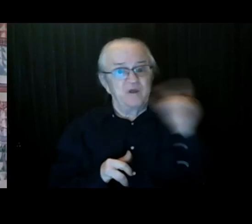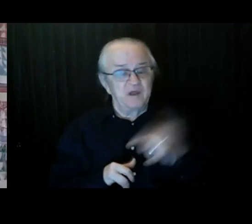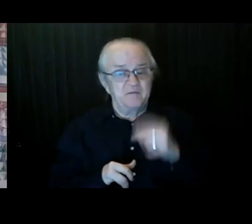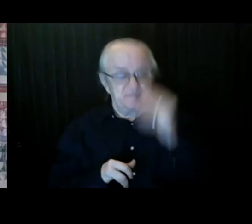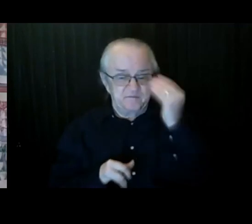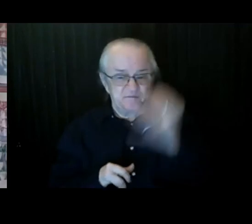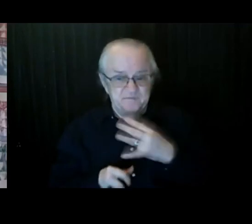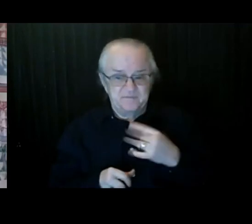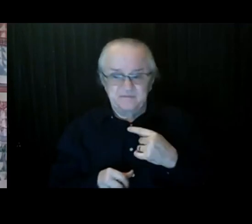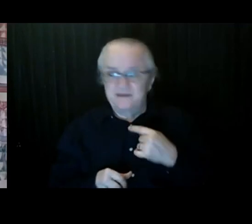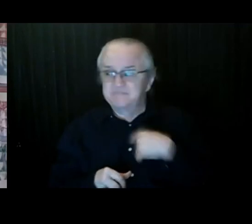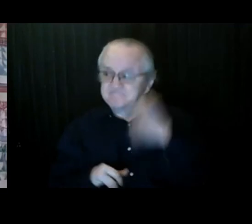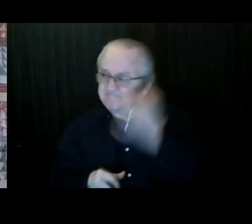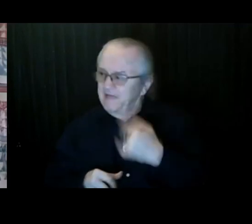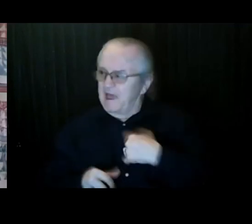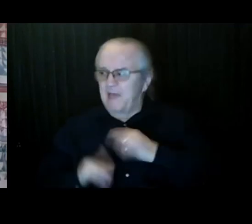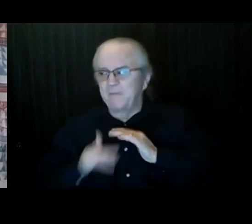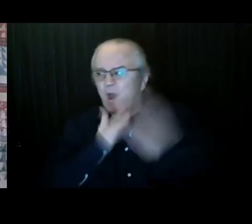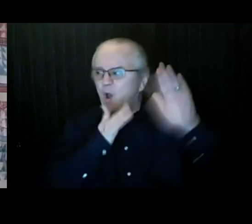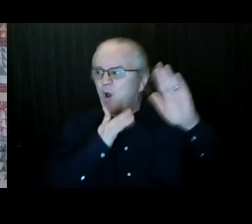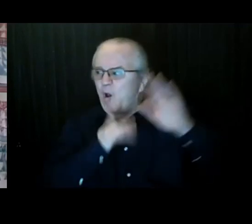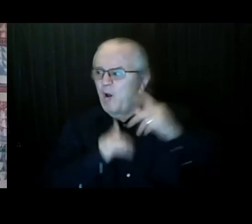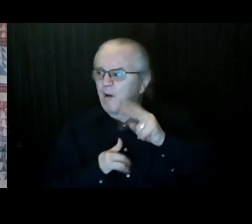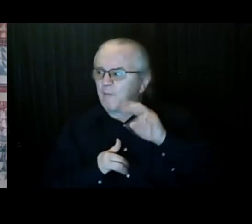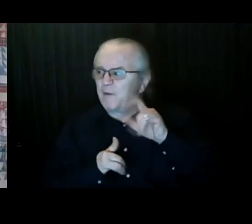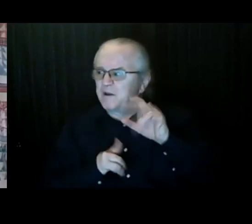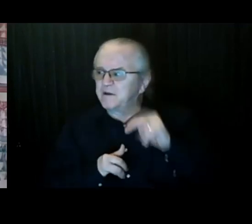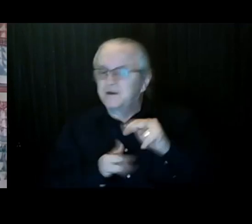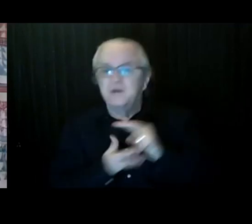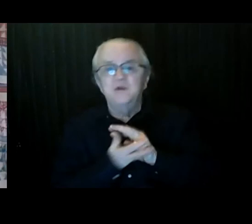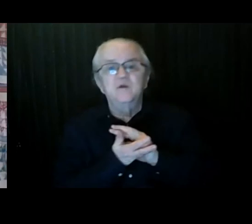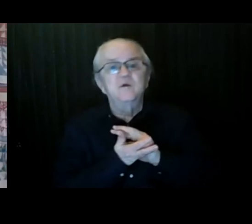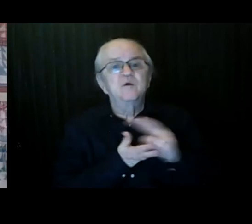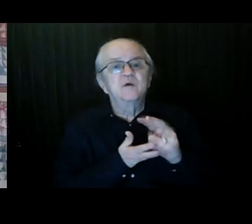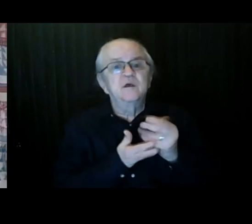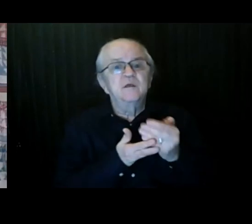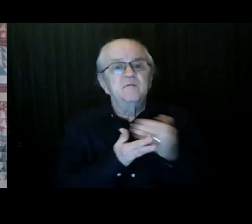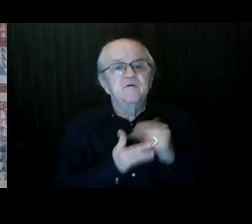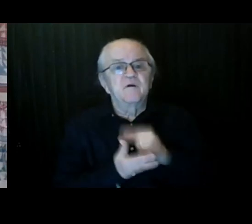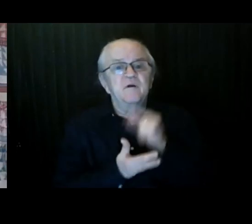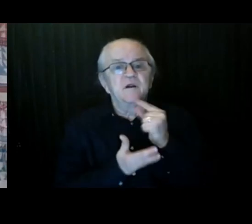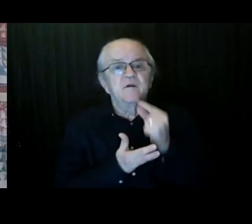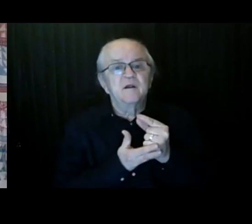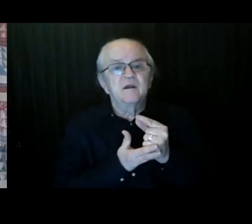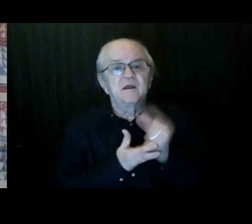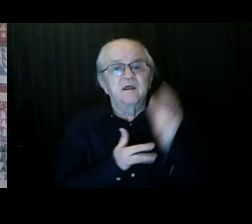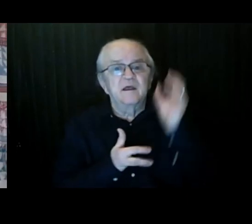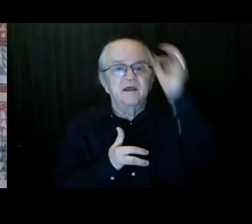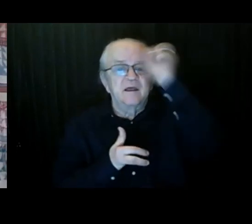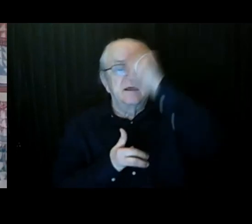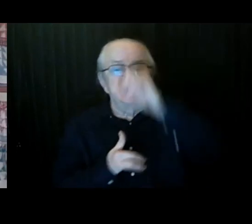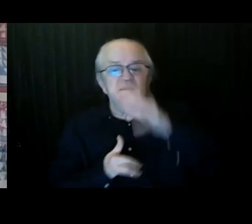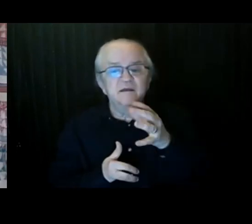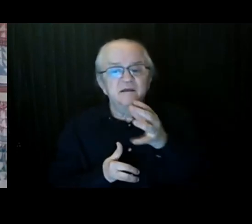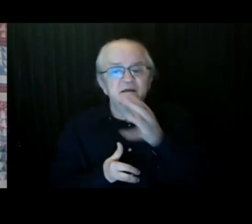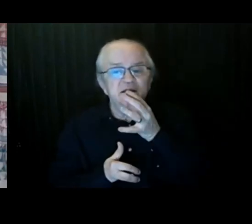like, I'm going to Princeton. About 2 weeks before graduation, I guess my mom drew the short straw.